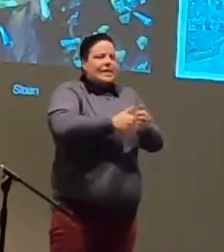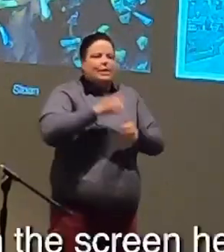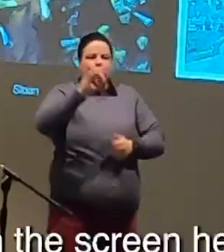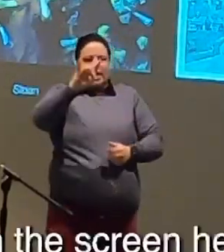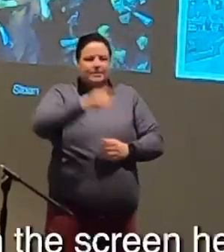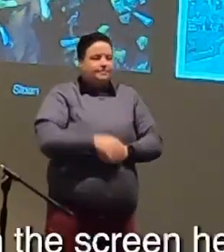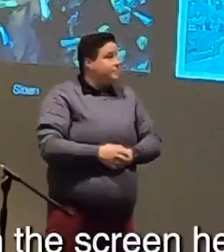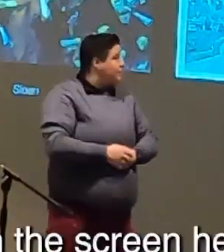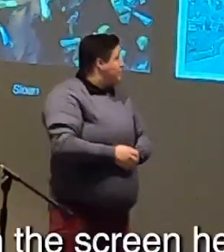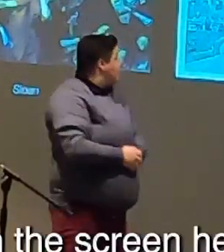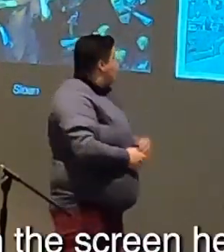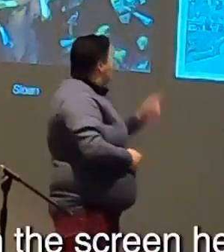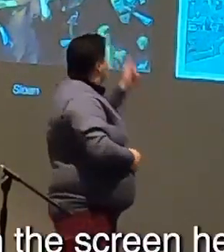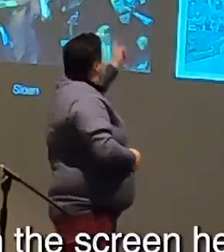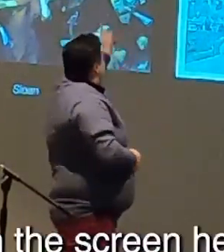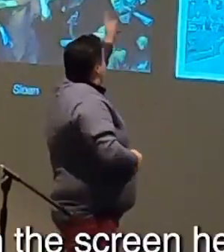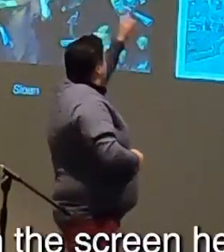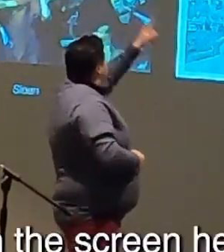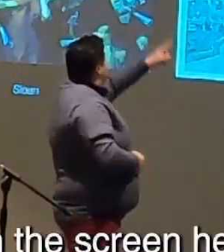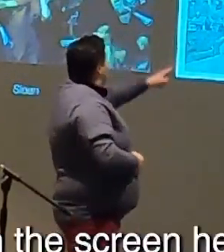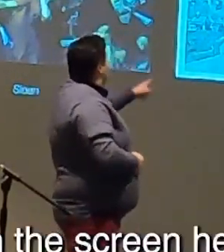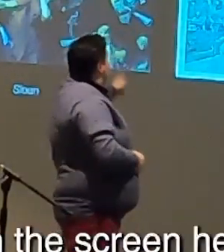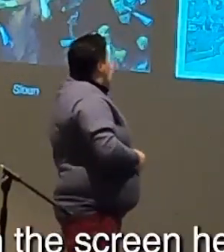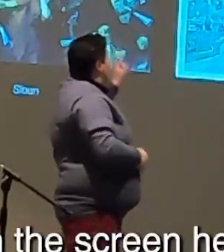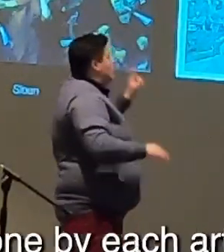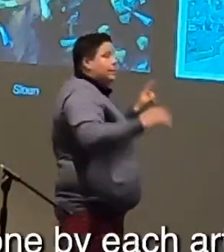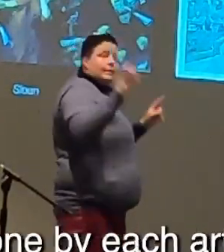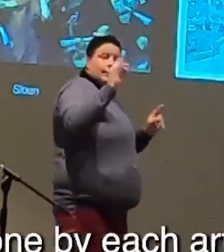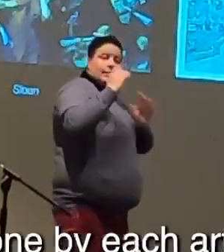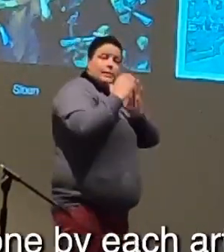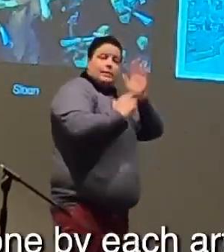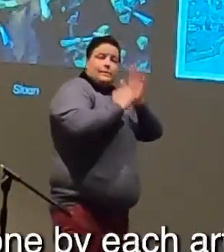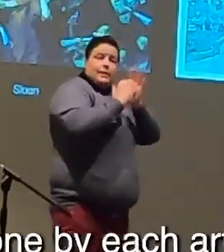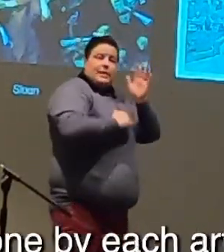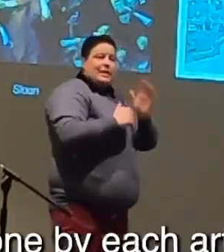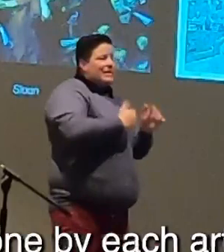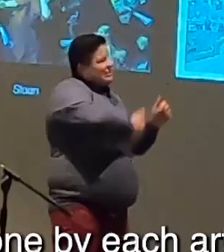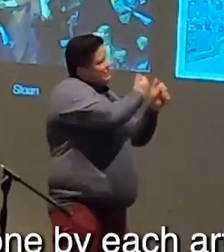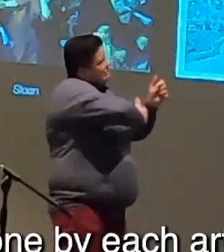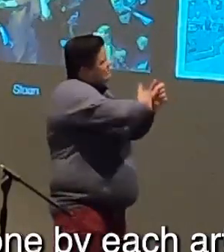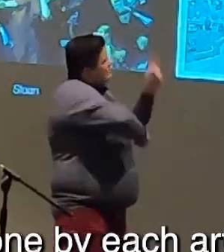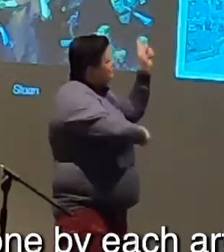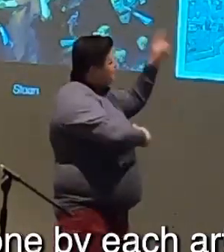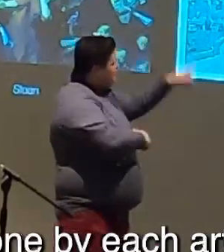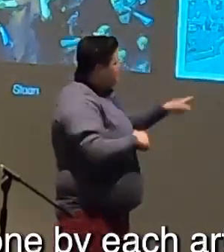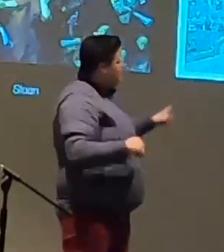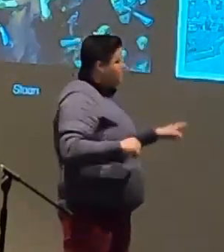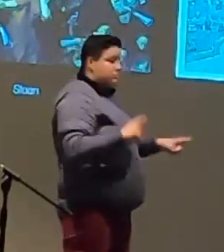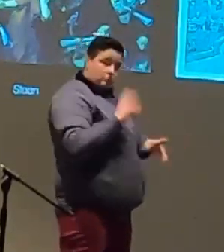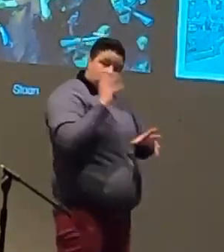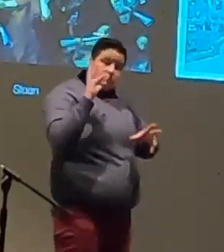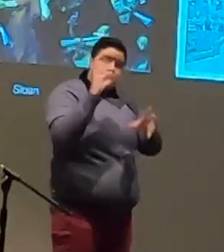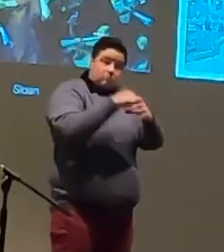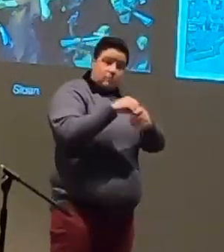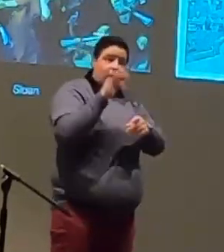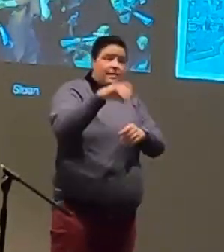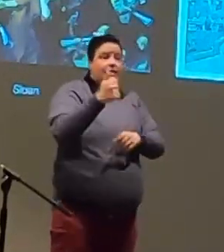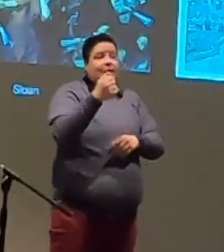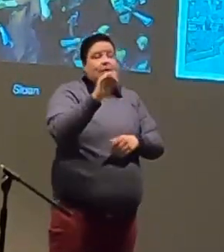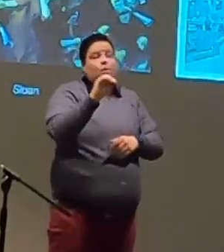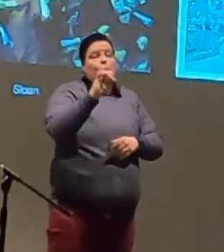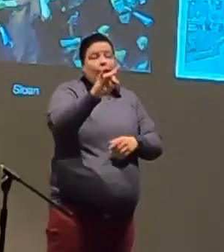So on the screen here, you'll see these are 8 paintings, one by each artist, that were actually included in this